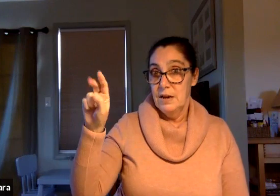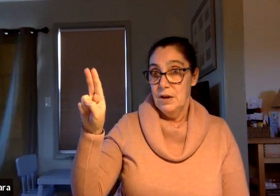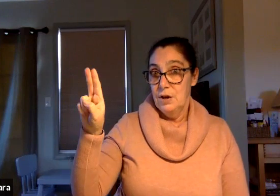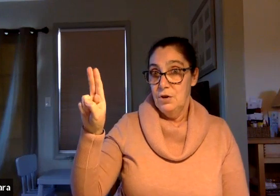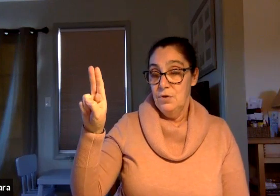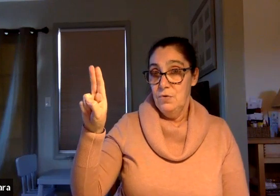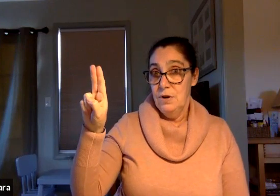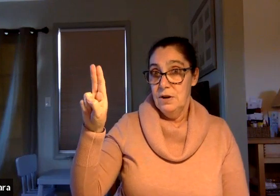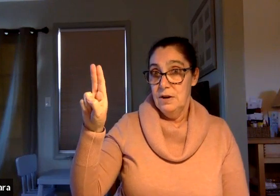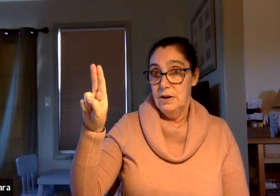U,